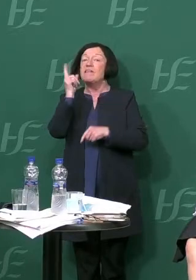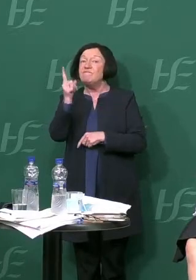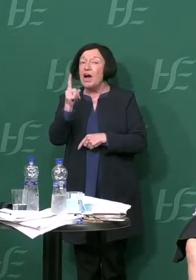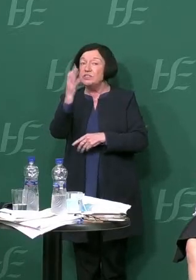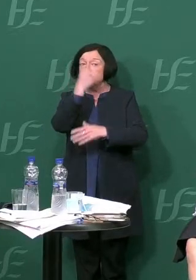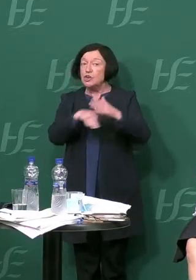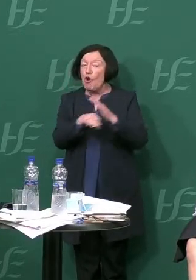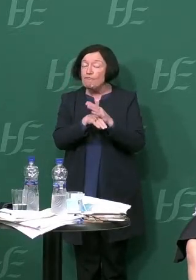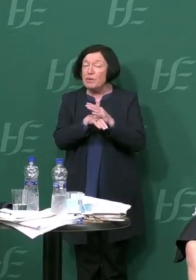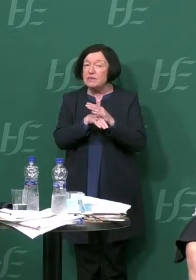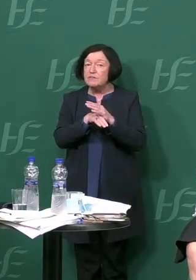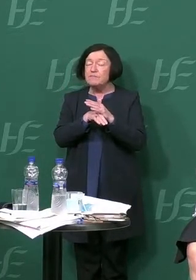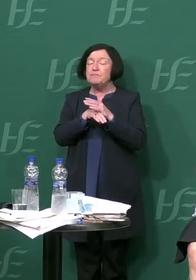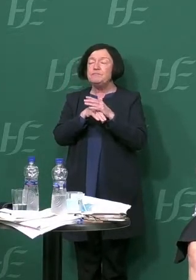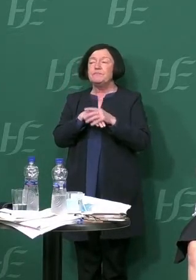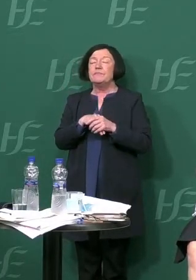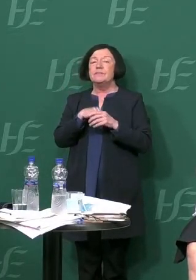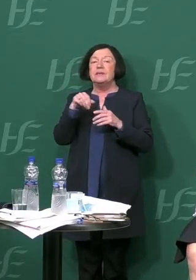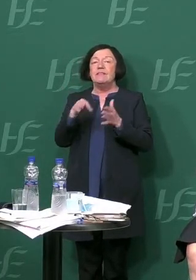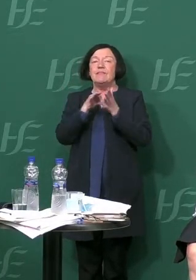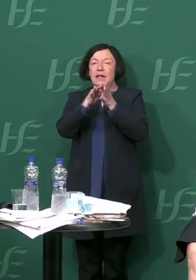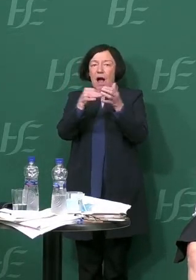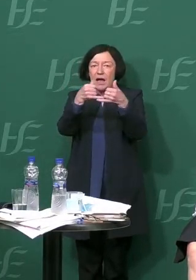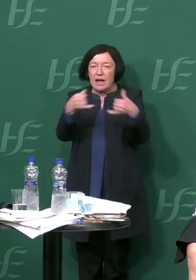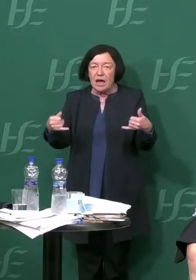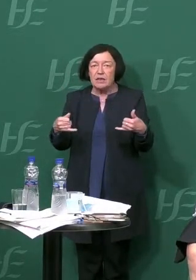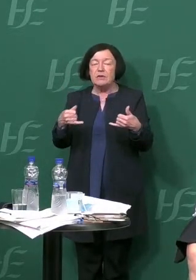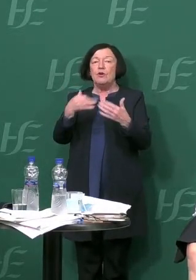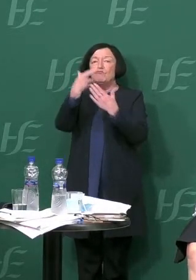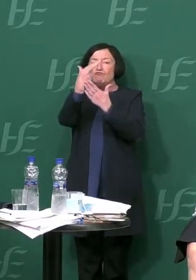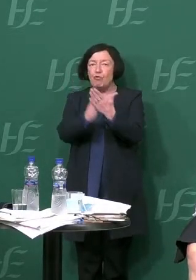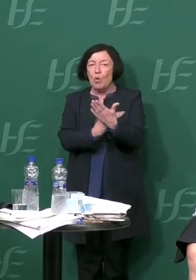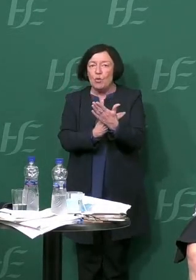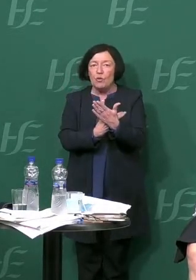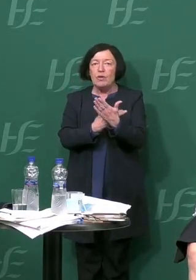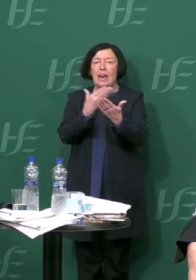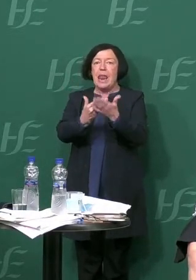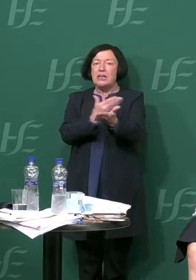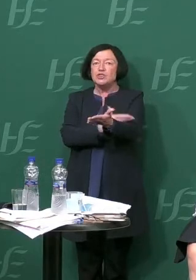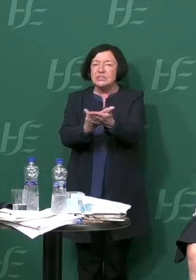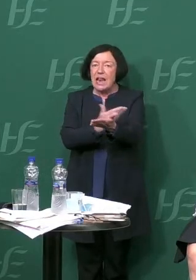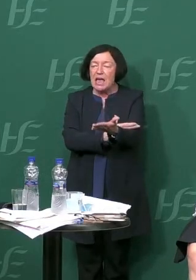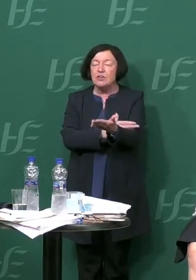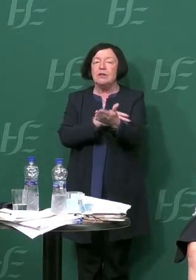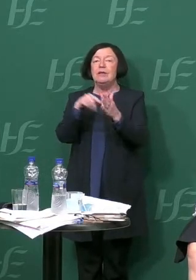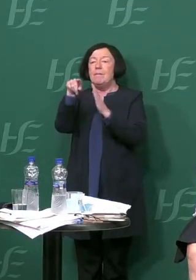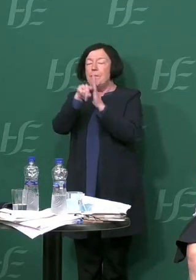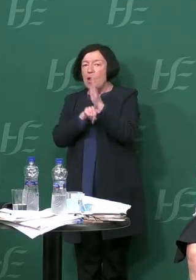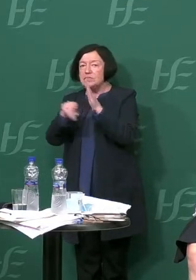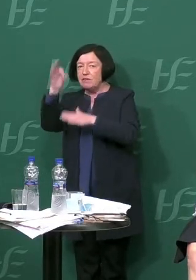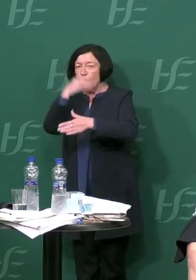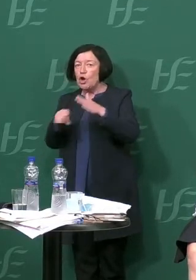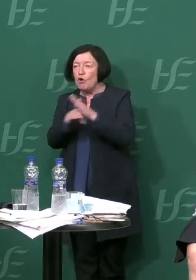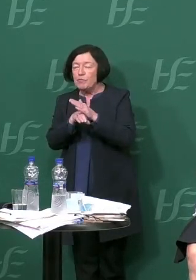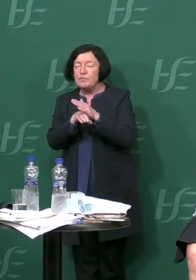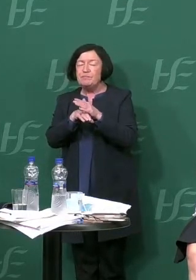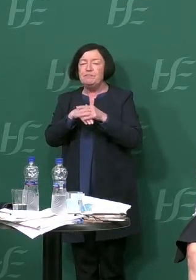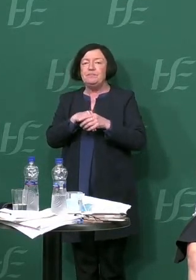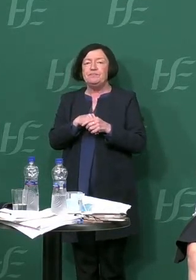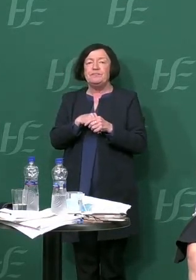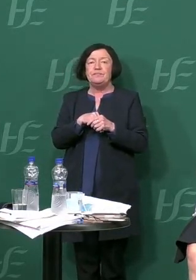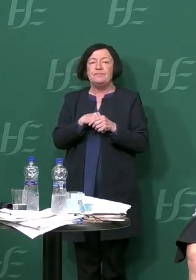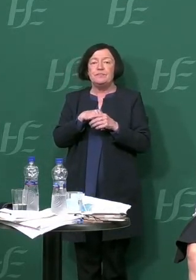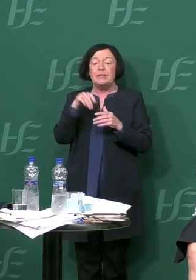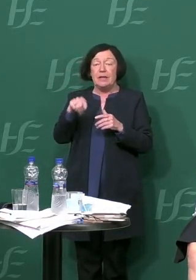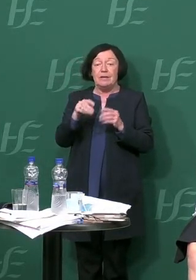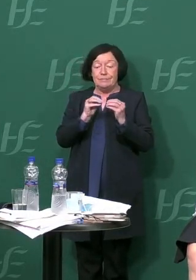government, public health advice, issues around the guidelines, regulations, legislation is a policy matter for government, the regs drawn